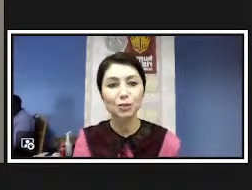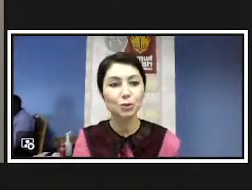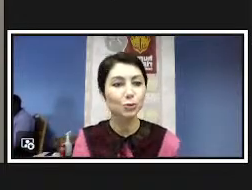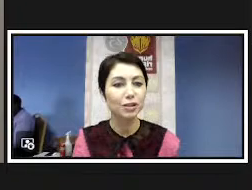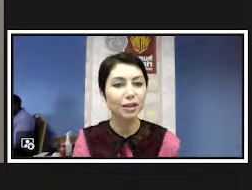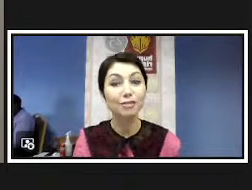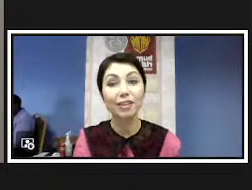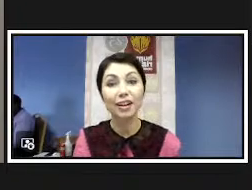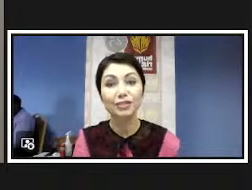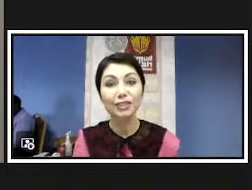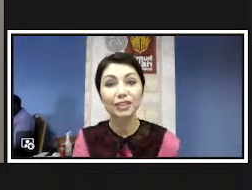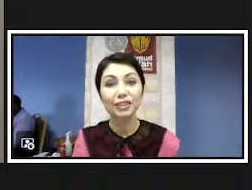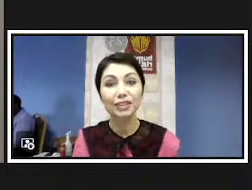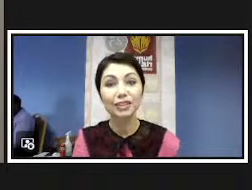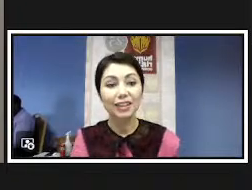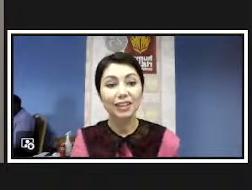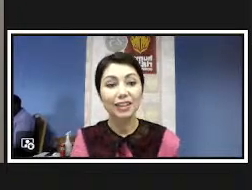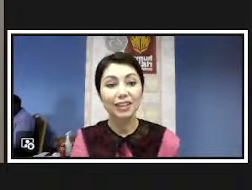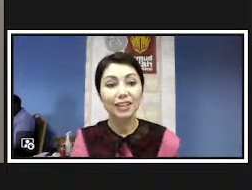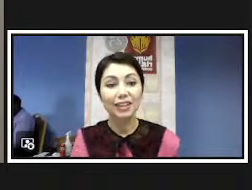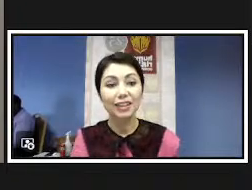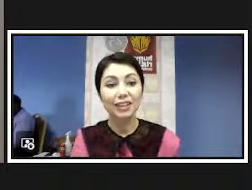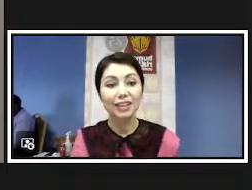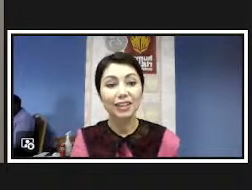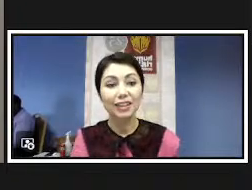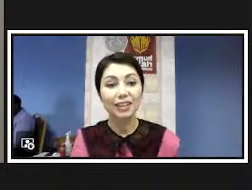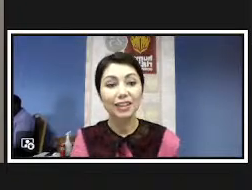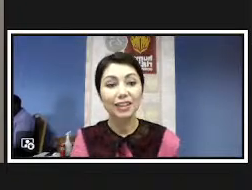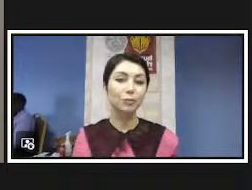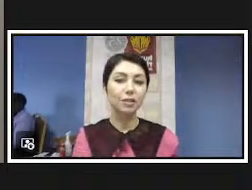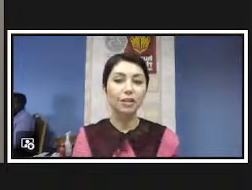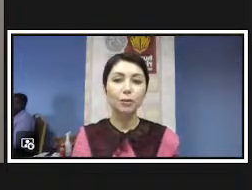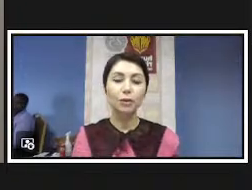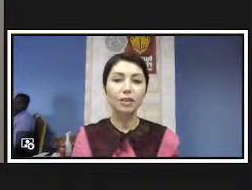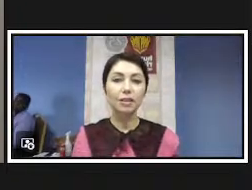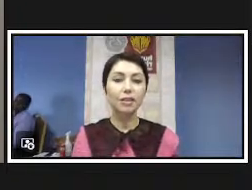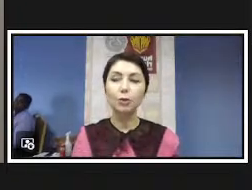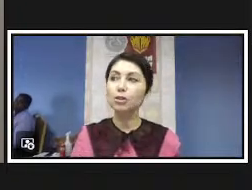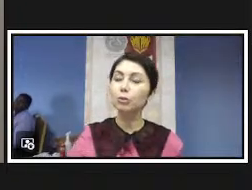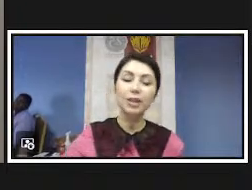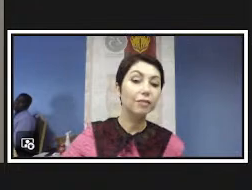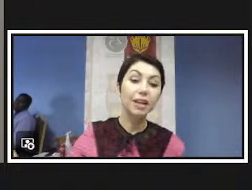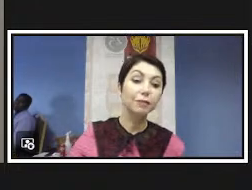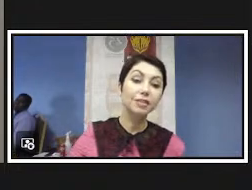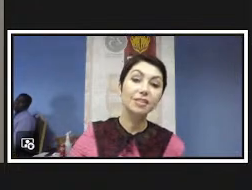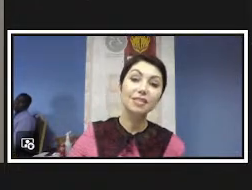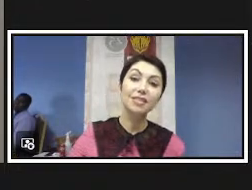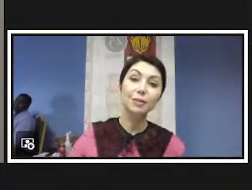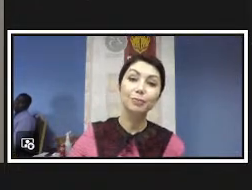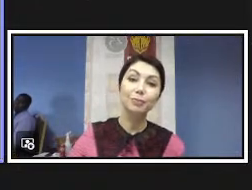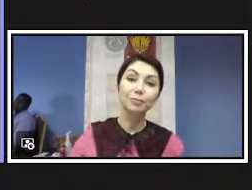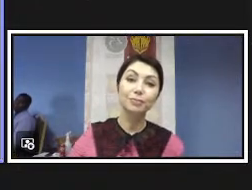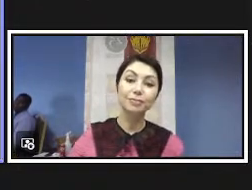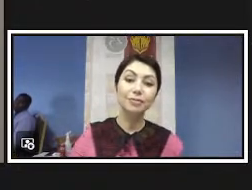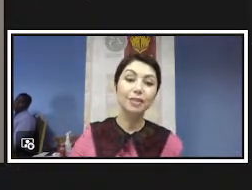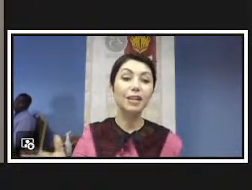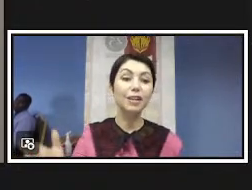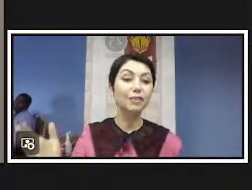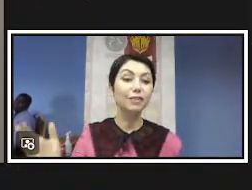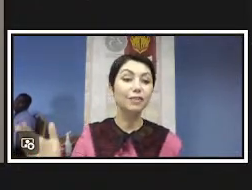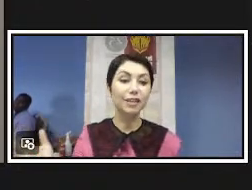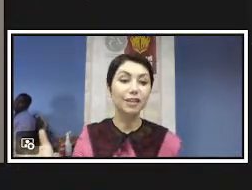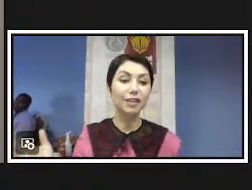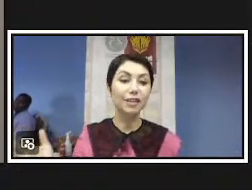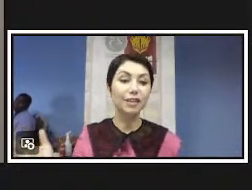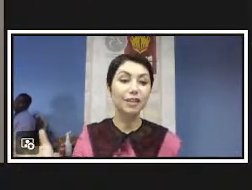it 2005, um, uh, the first attempt. Those children have left the system. They've